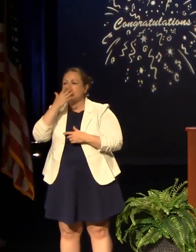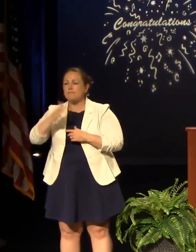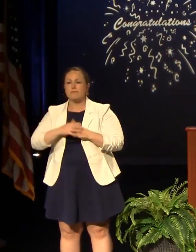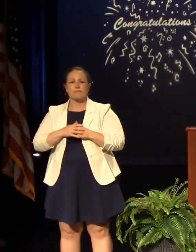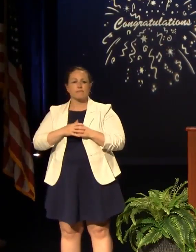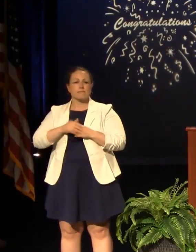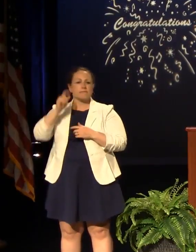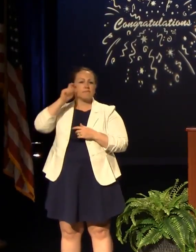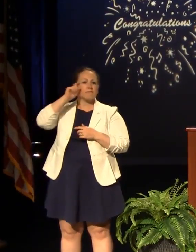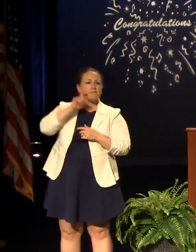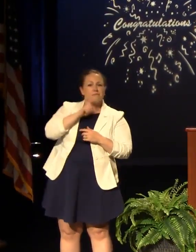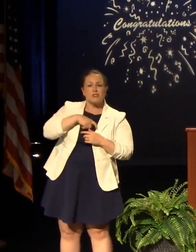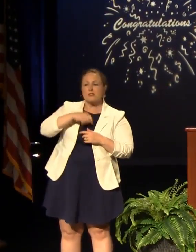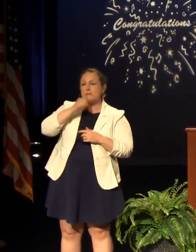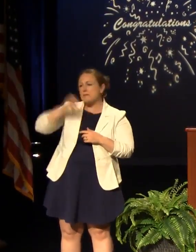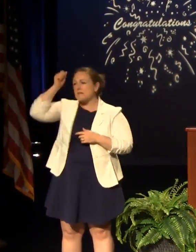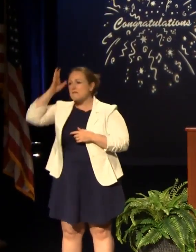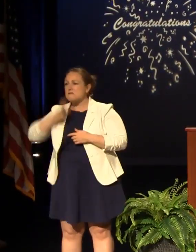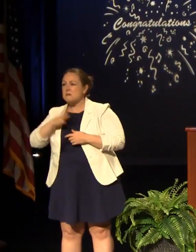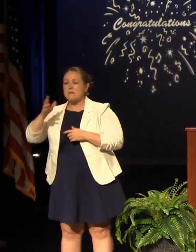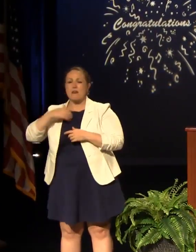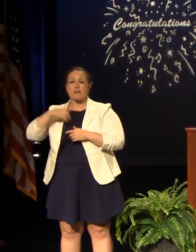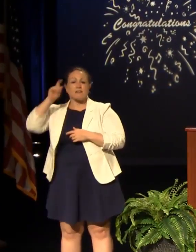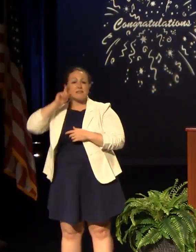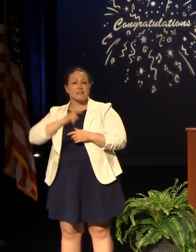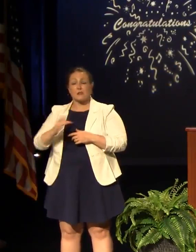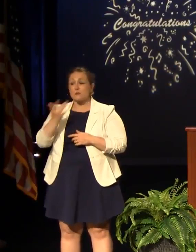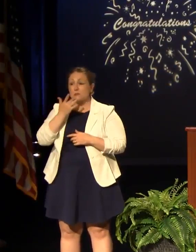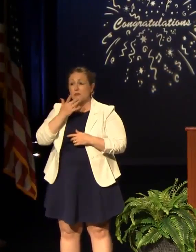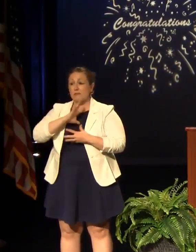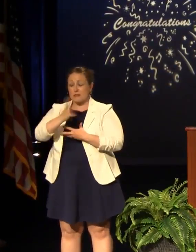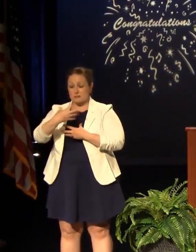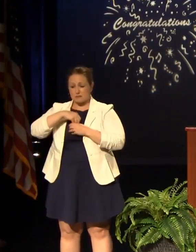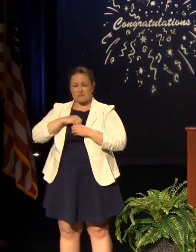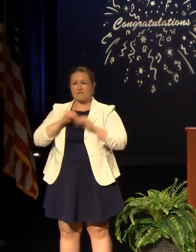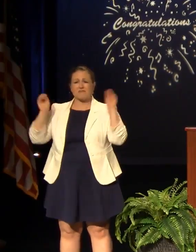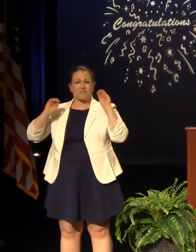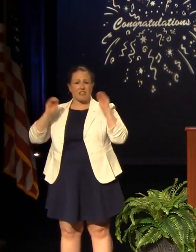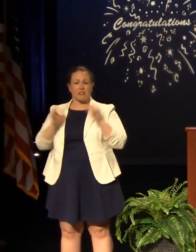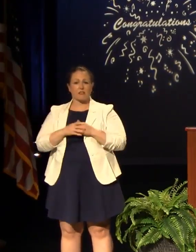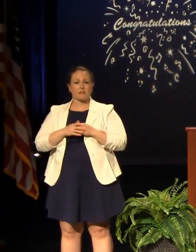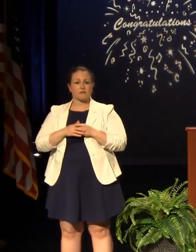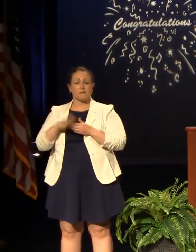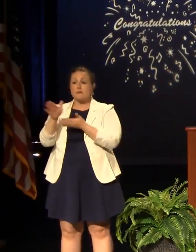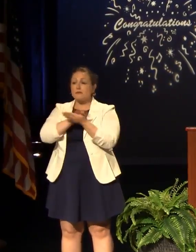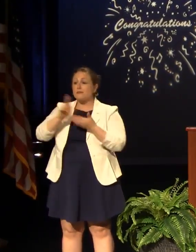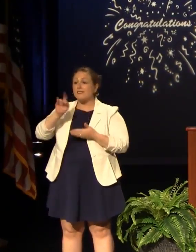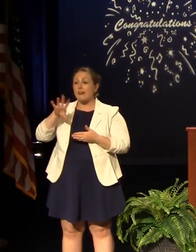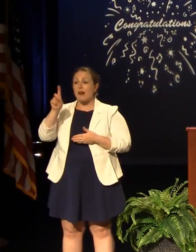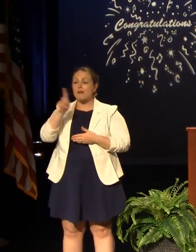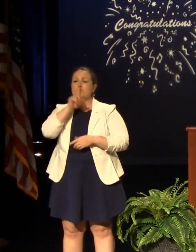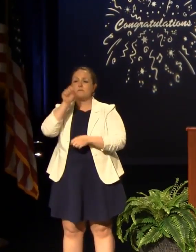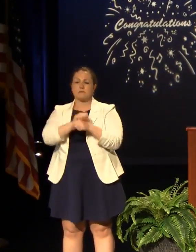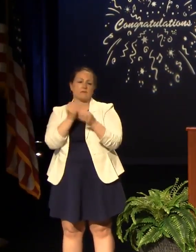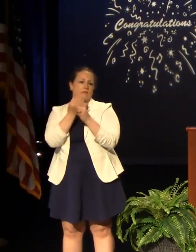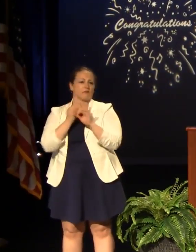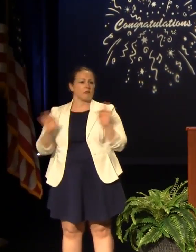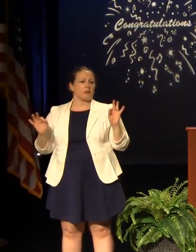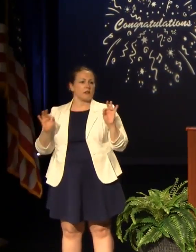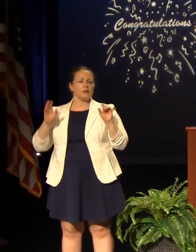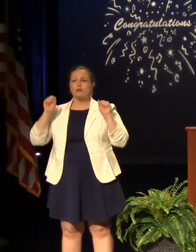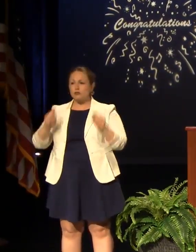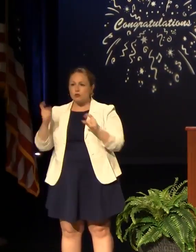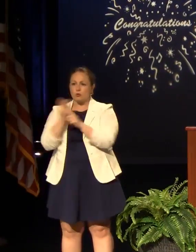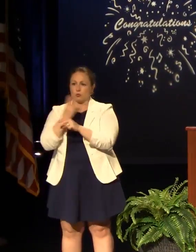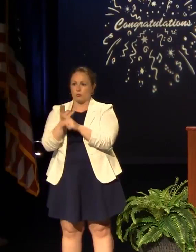identity, and no sexual orientation. Kindness is free and should be exploited to its full extent.